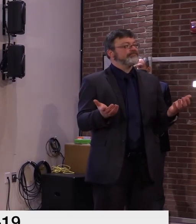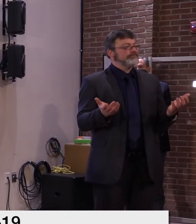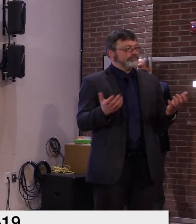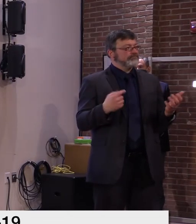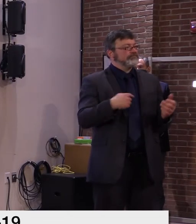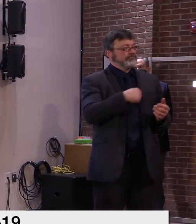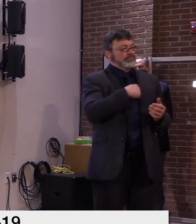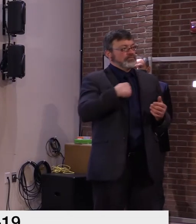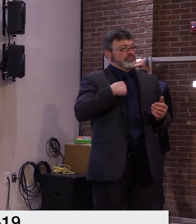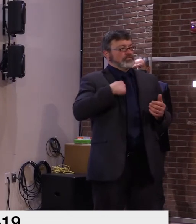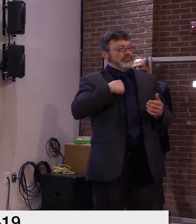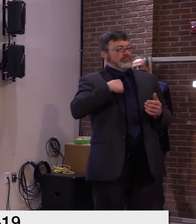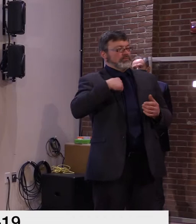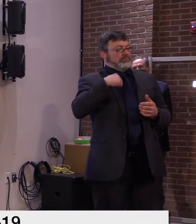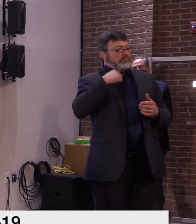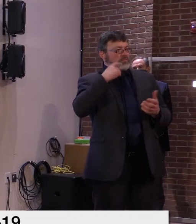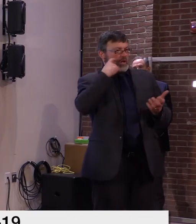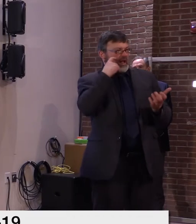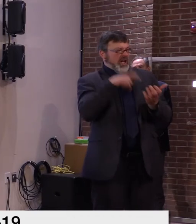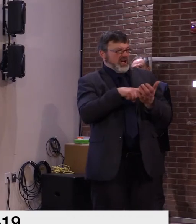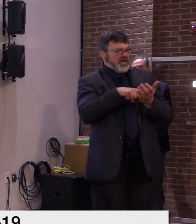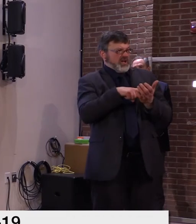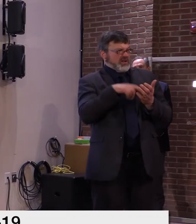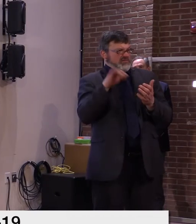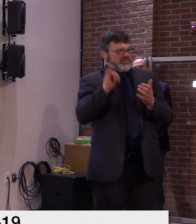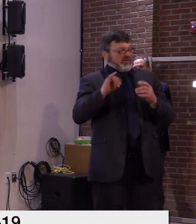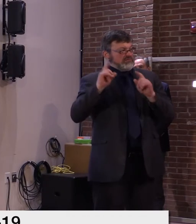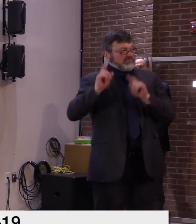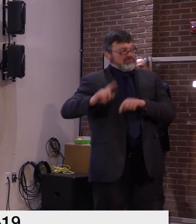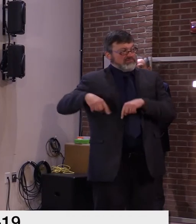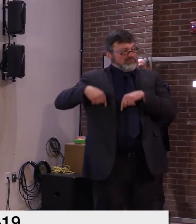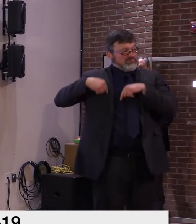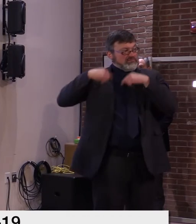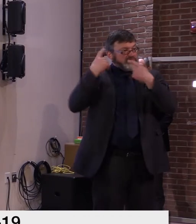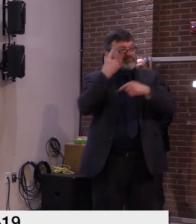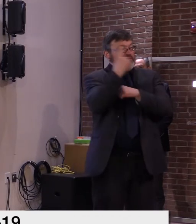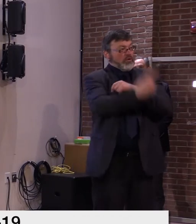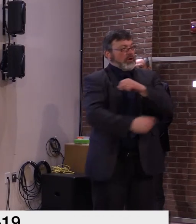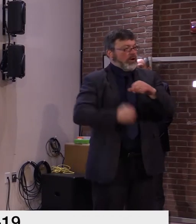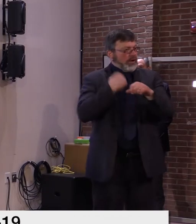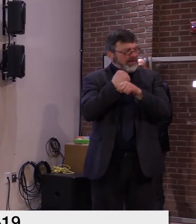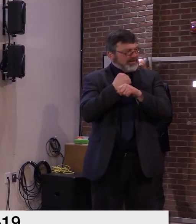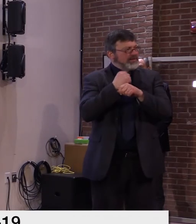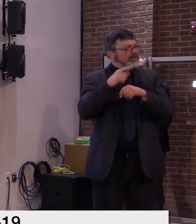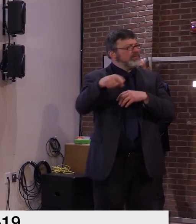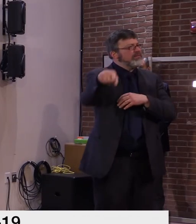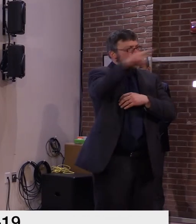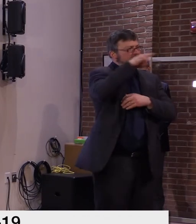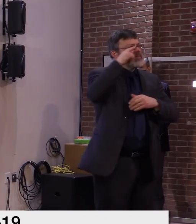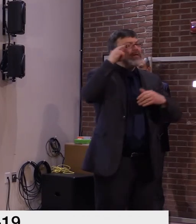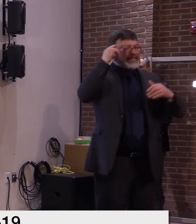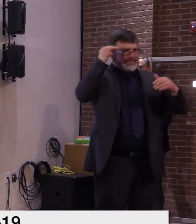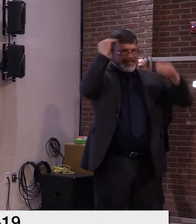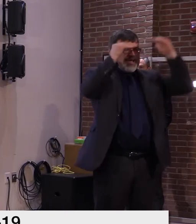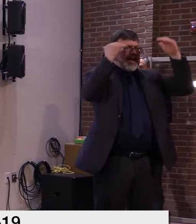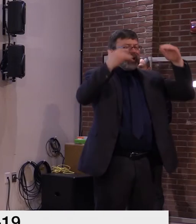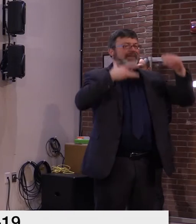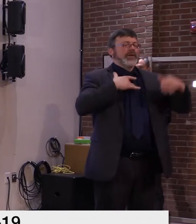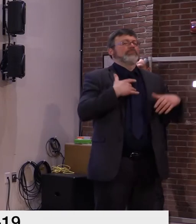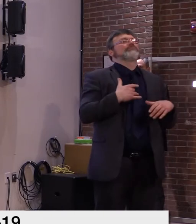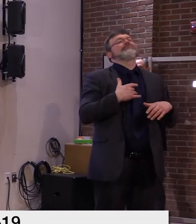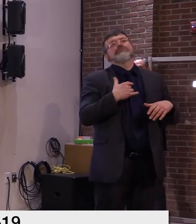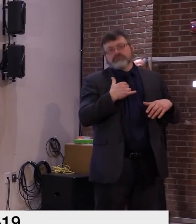For a 16-year-old, it is 1/16 of their young life and a quarter of their entire high school